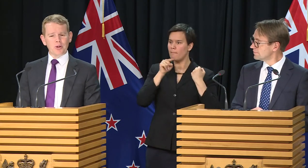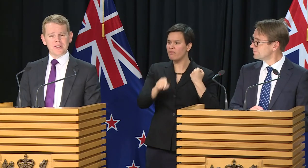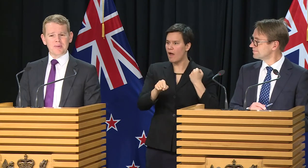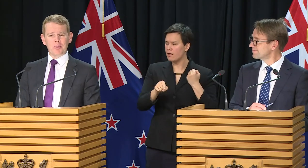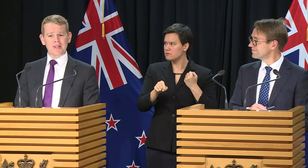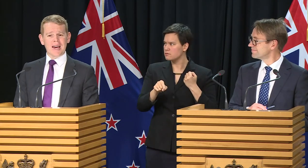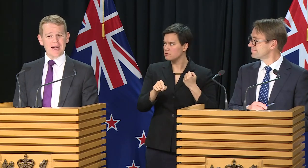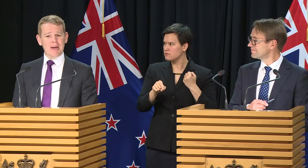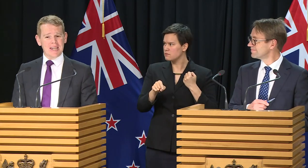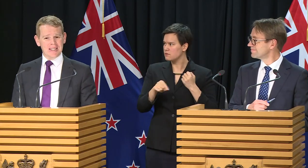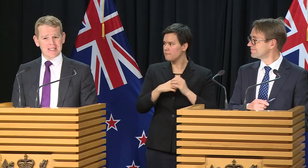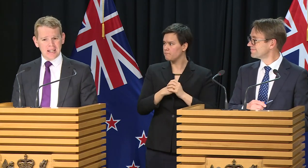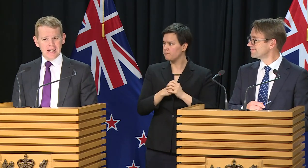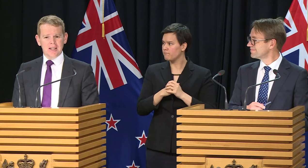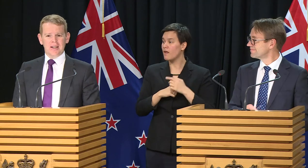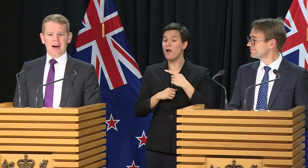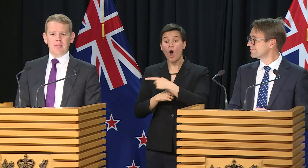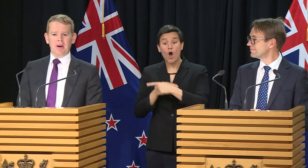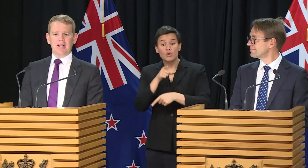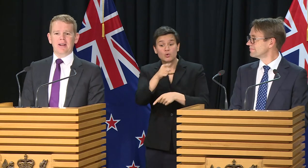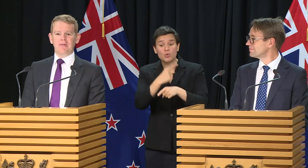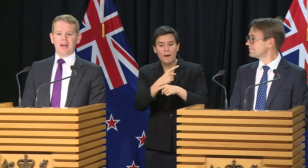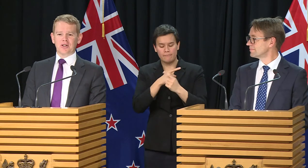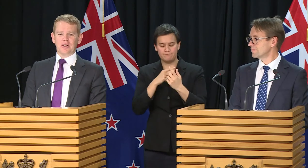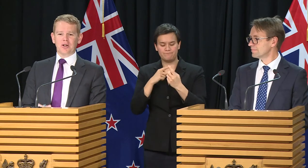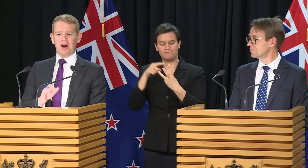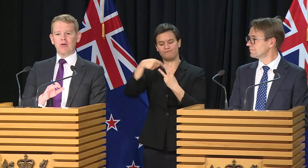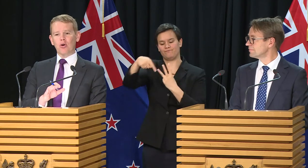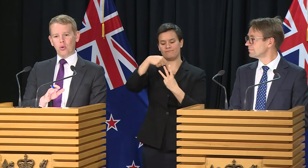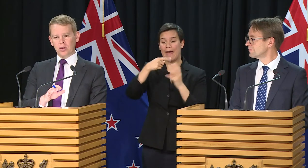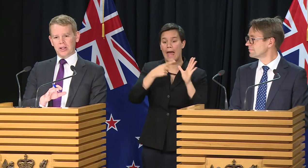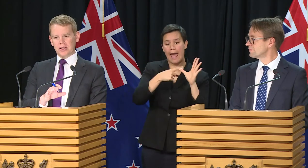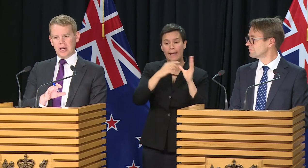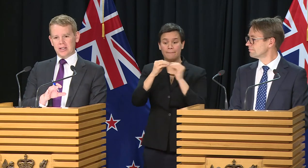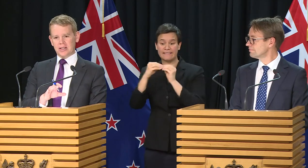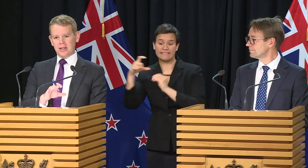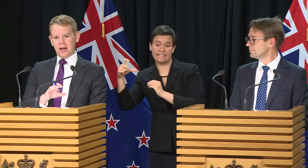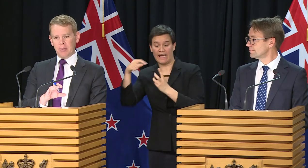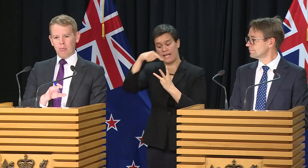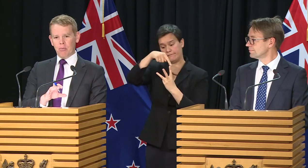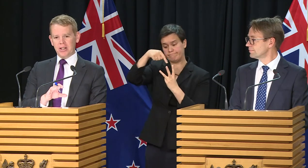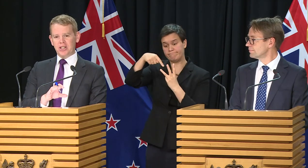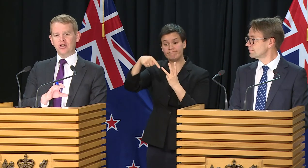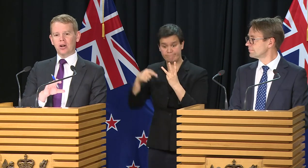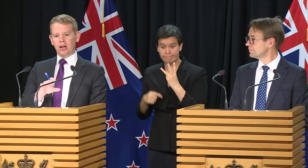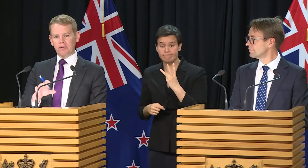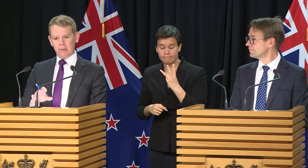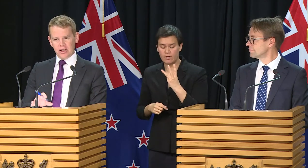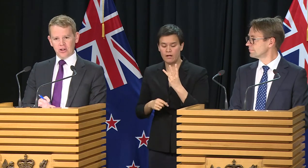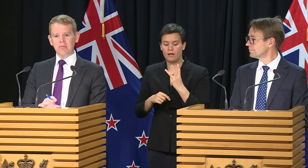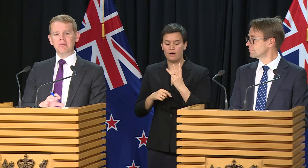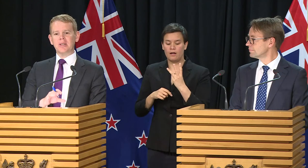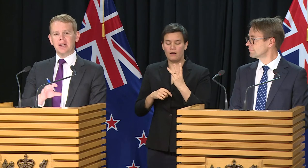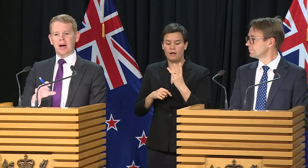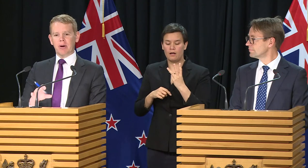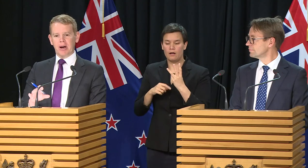was persons A, B and C. And in fact, you may recall that